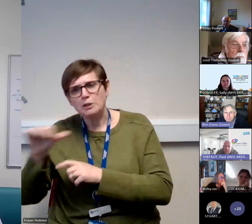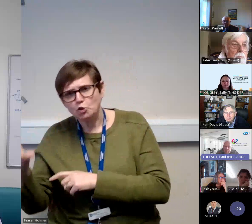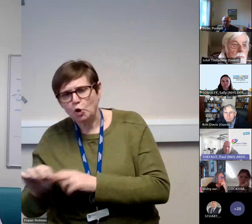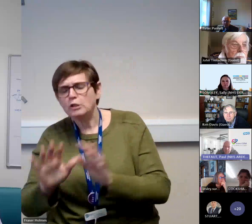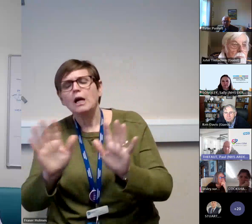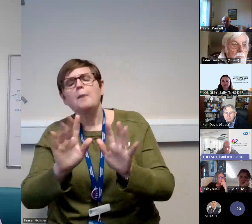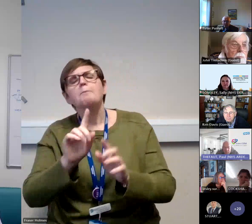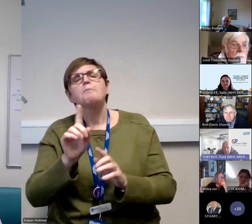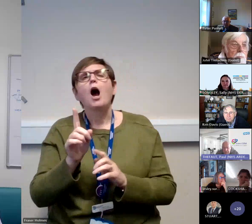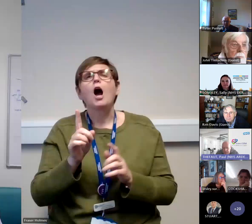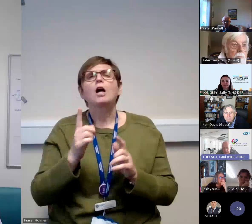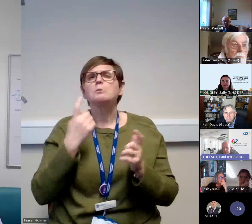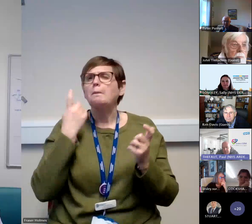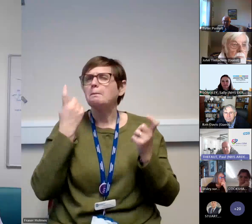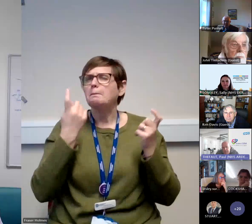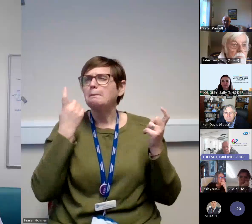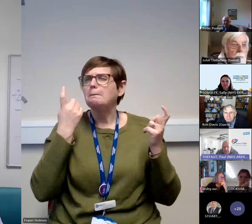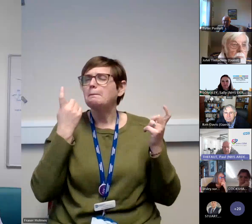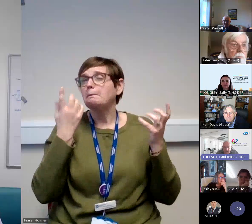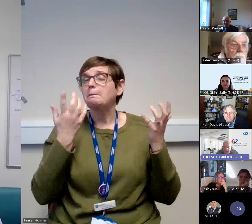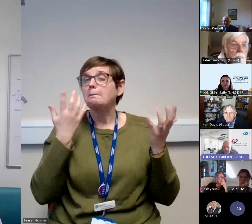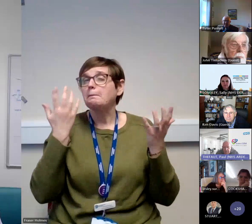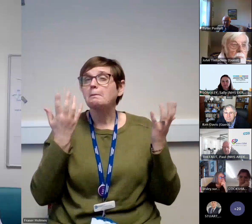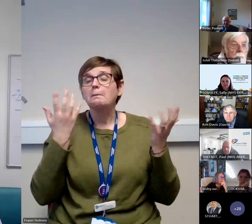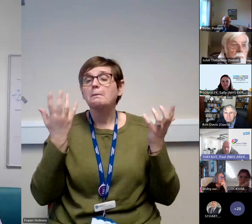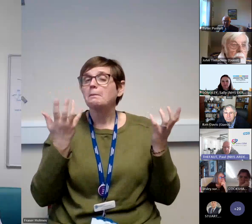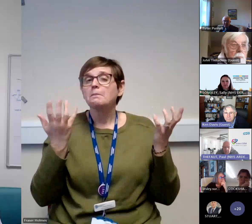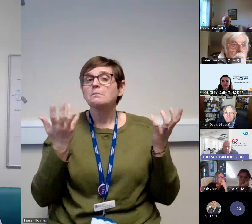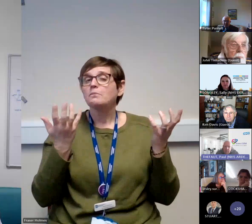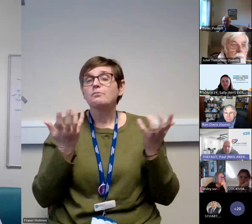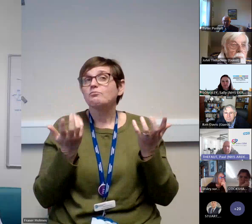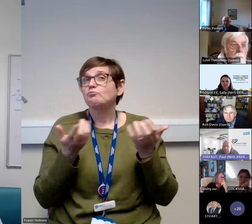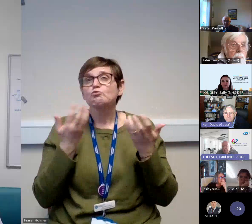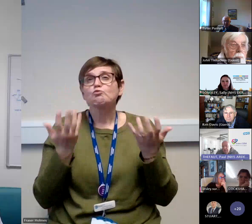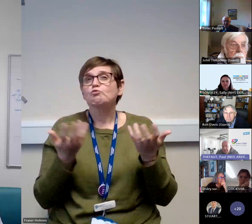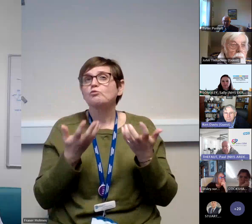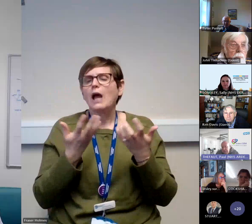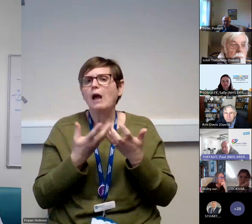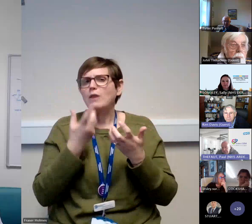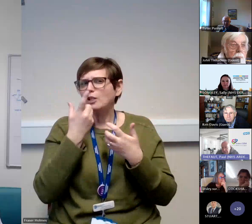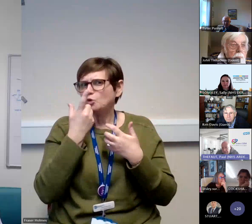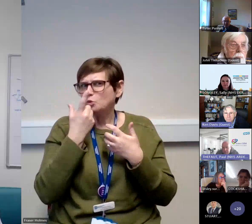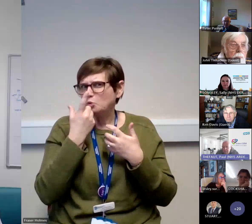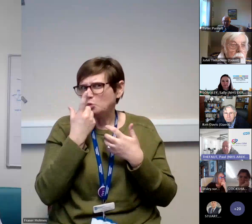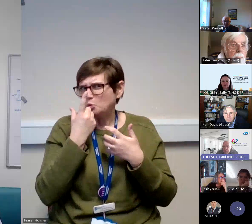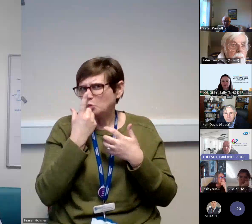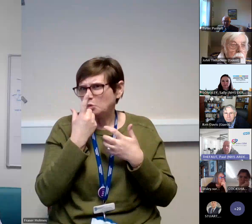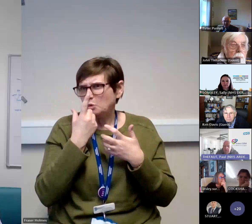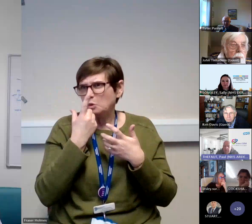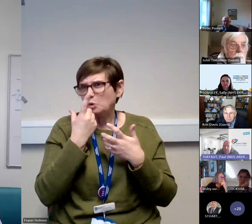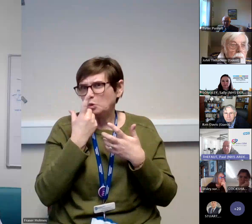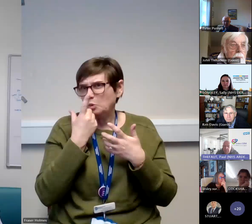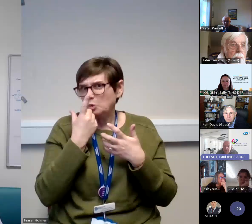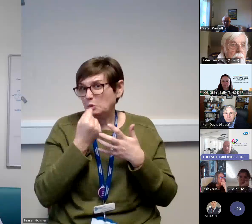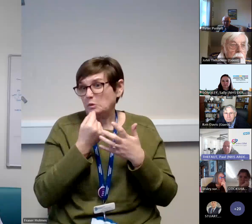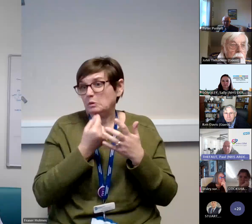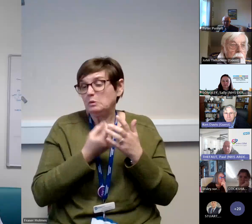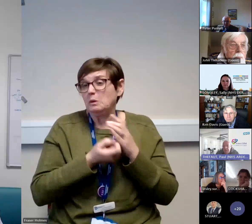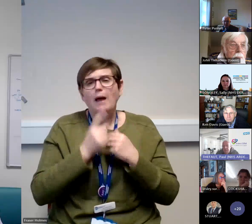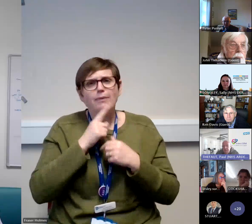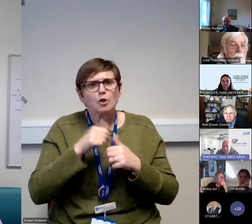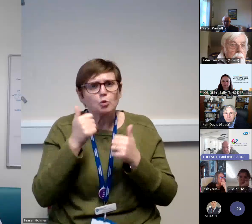any thought about how that might be deployed, because I think that's a really good way of getting people